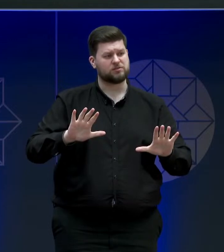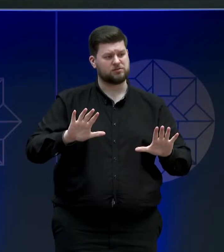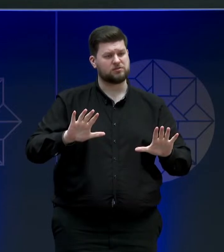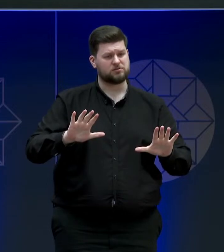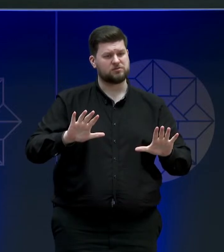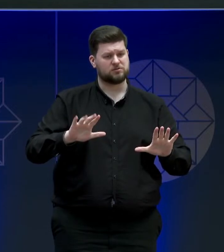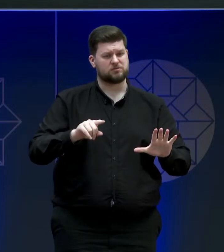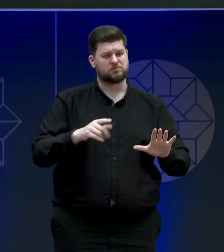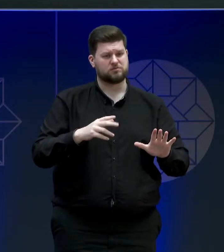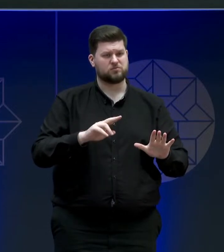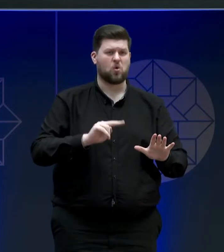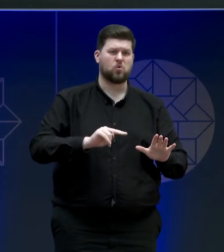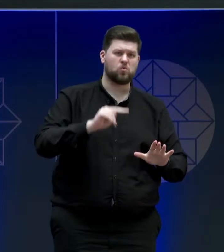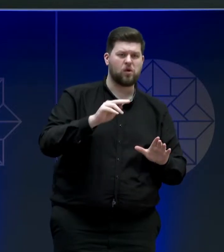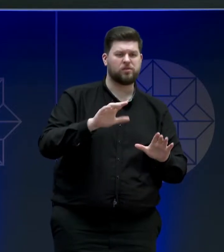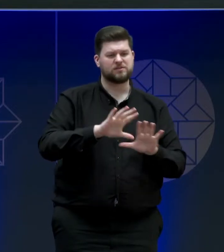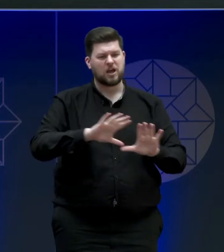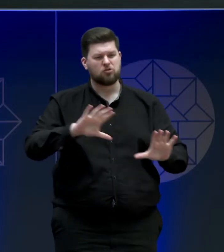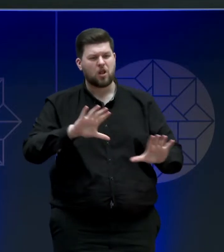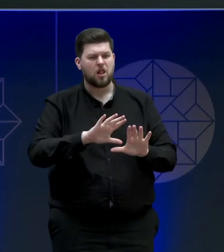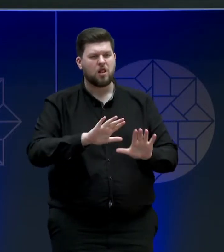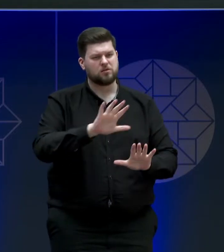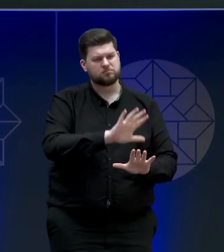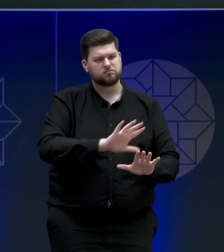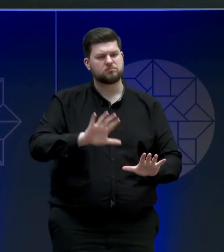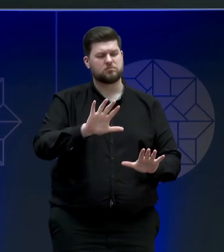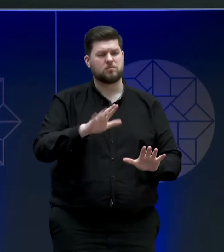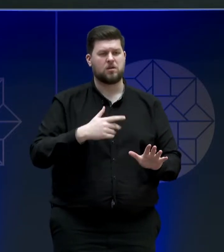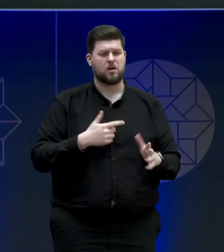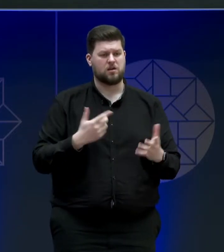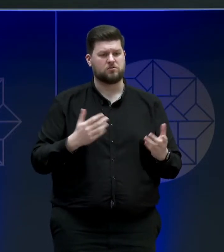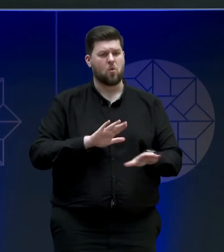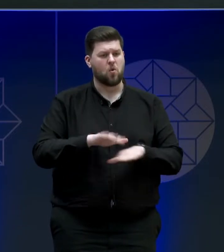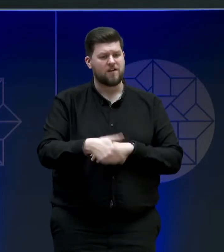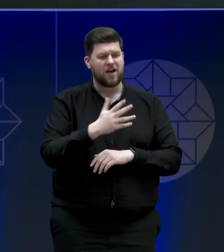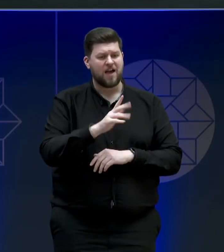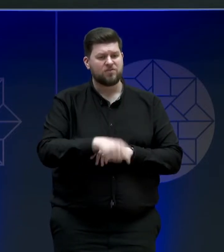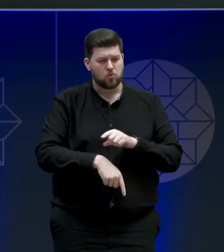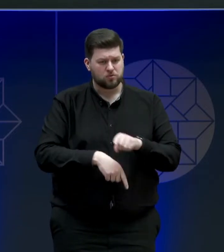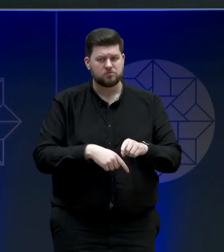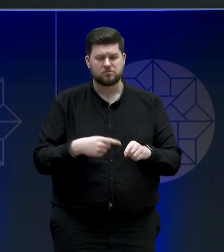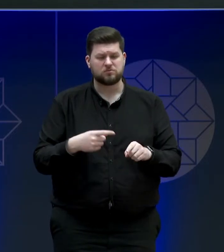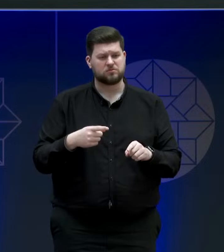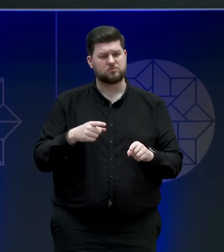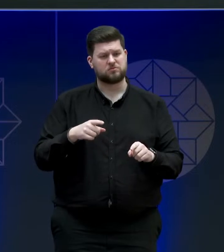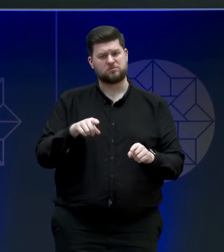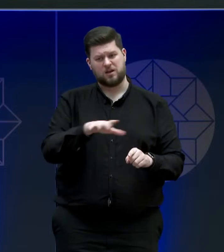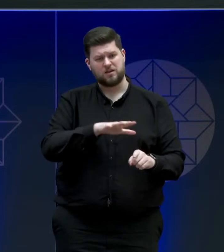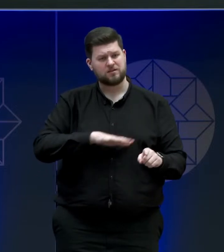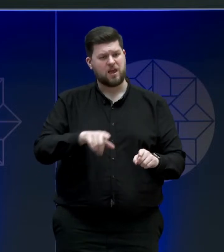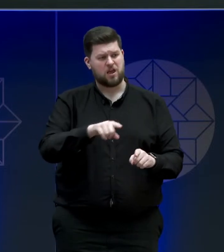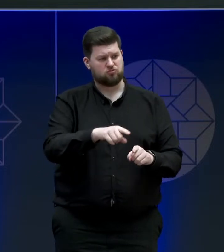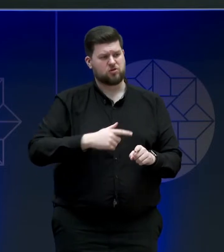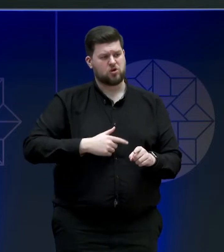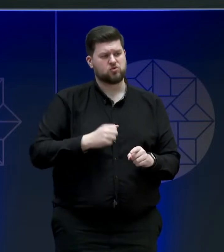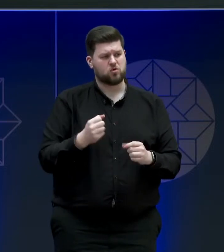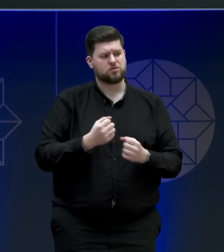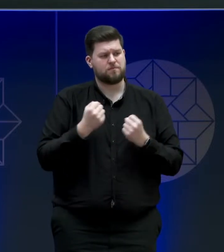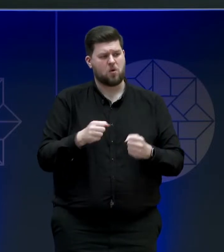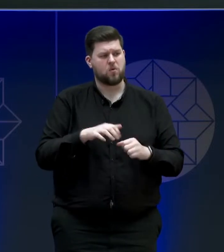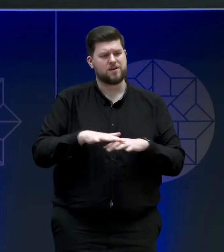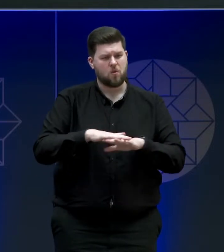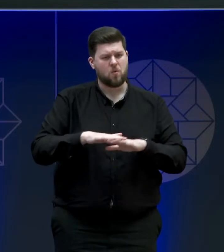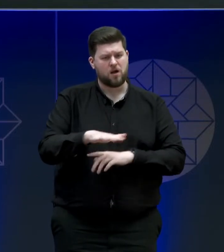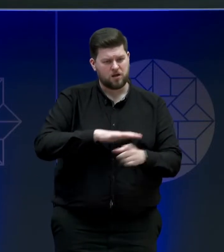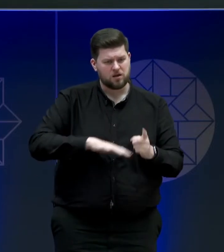essentially in North and Central Belt, and 5,177 in the Scottish Power network, which will affect many of your viewers in the